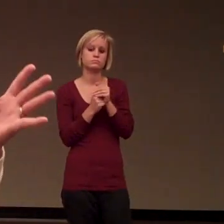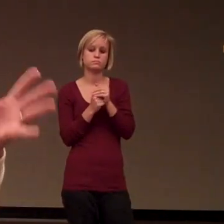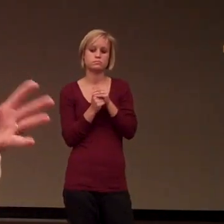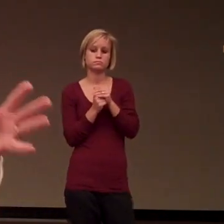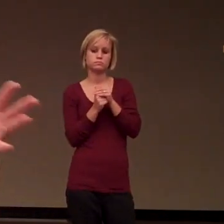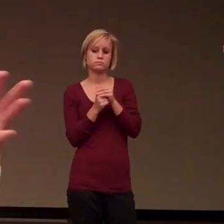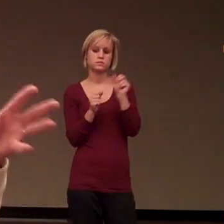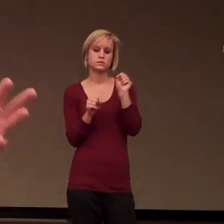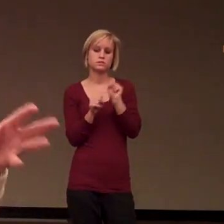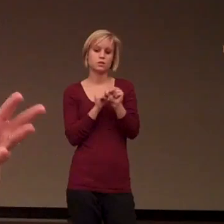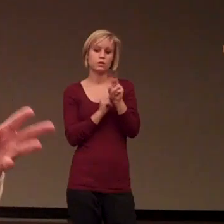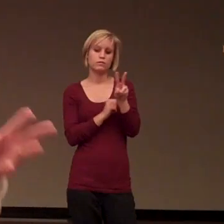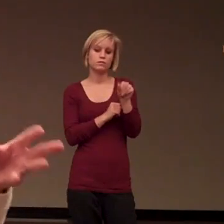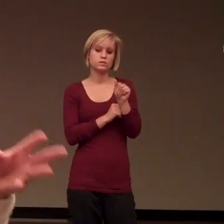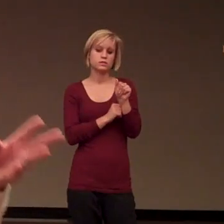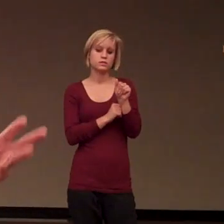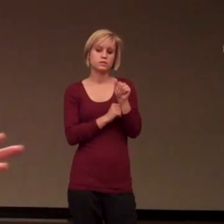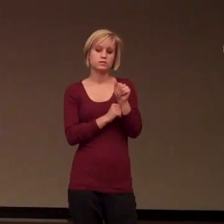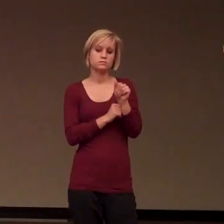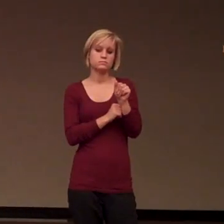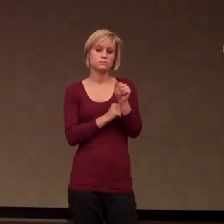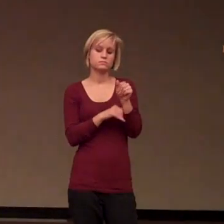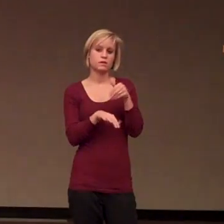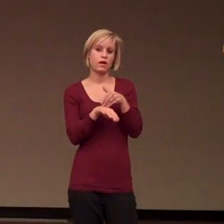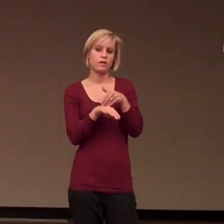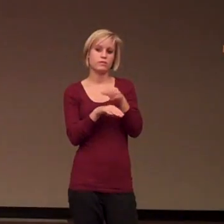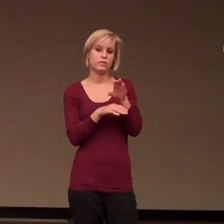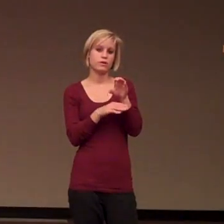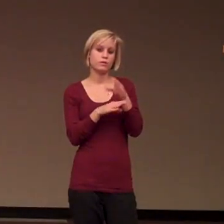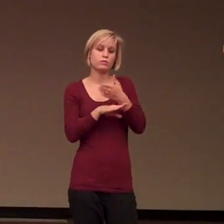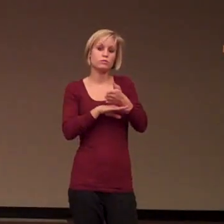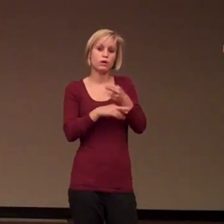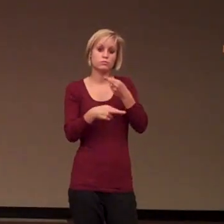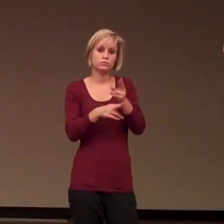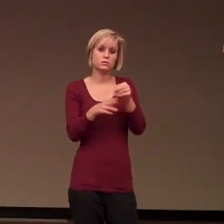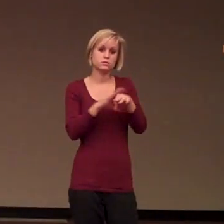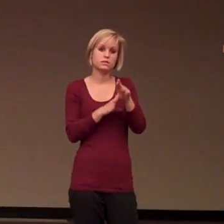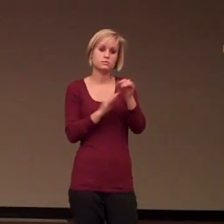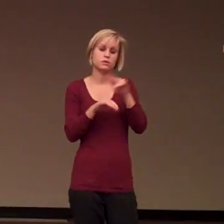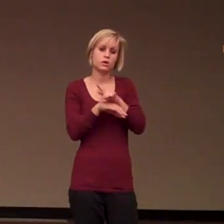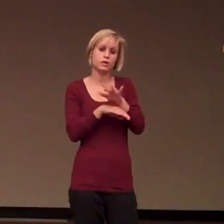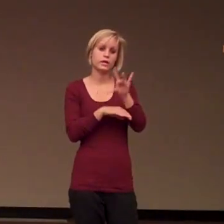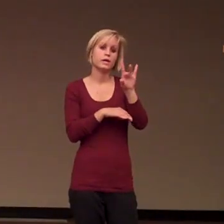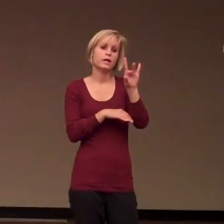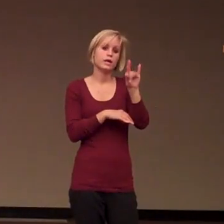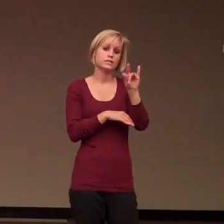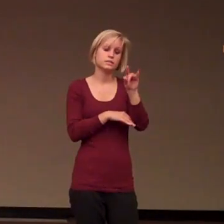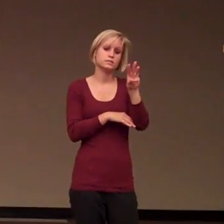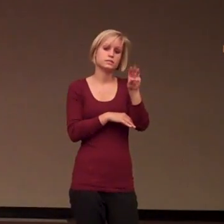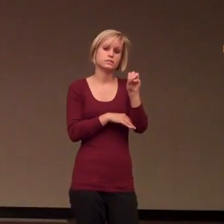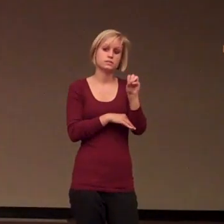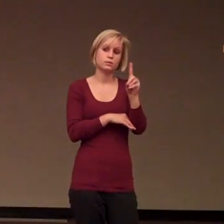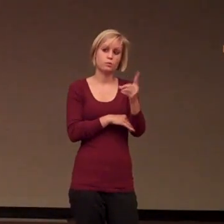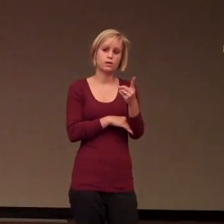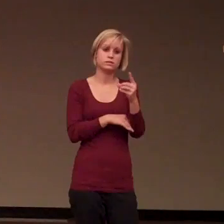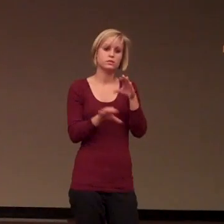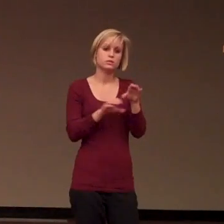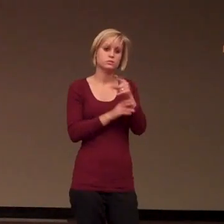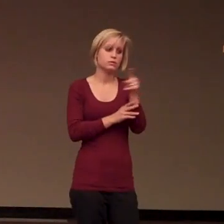So Virginia then is put at a crossroads in early 1861 of, do they stay in the